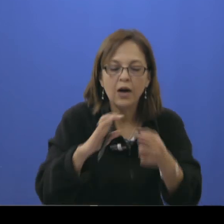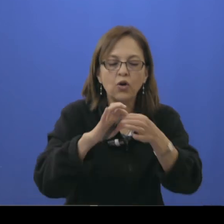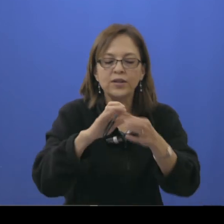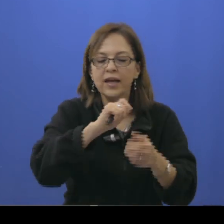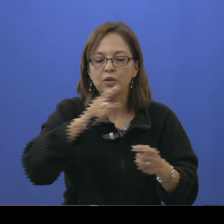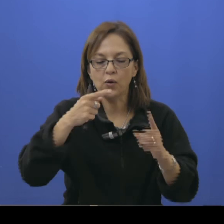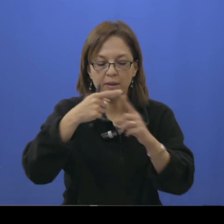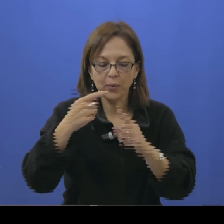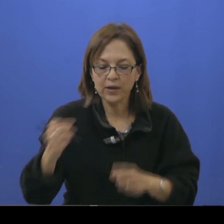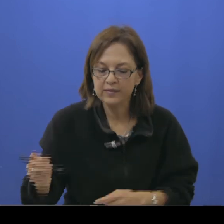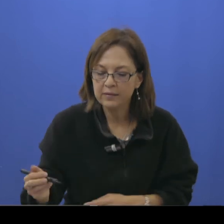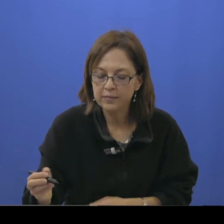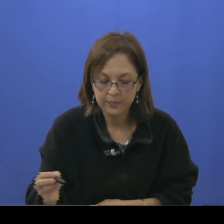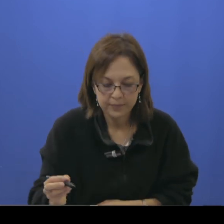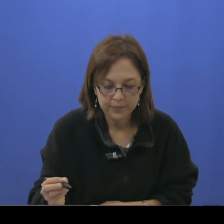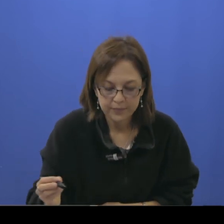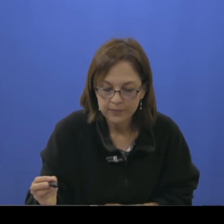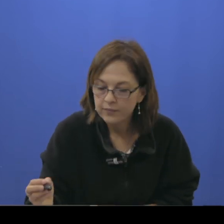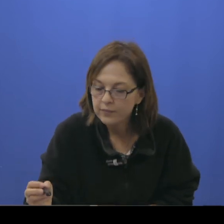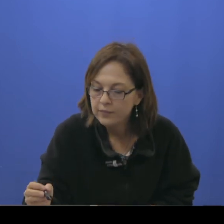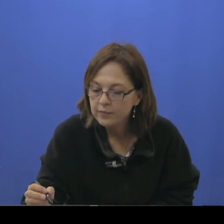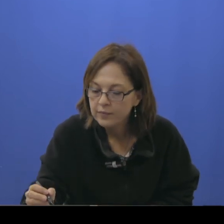Now connect all the points.